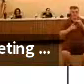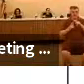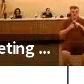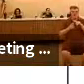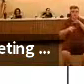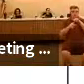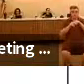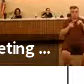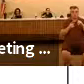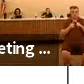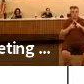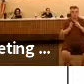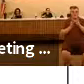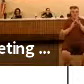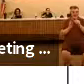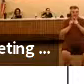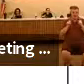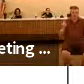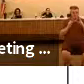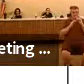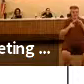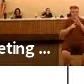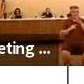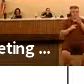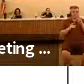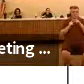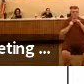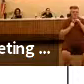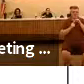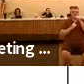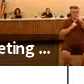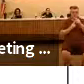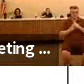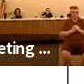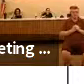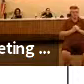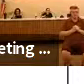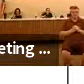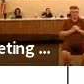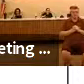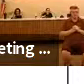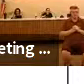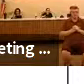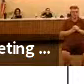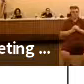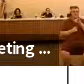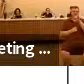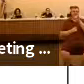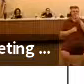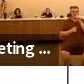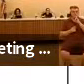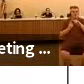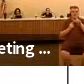80-foot minimum lot width, and 40-foot front setback, the yield was